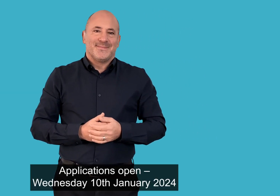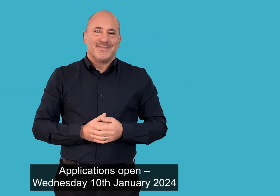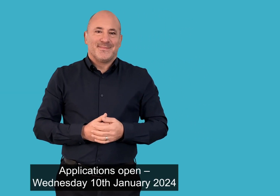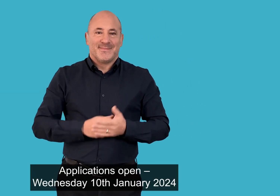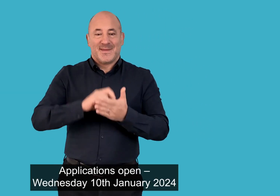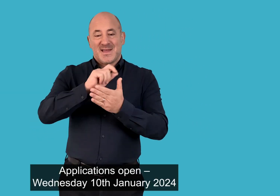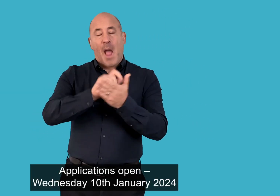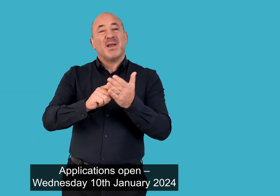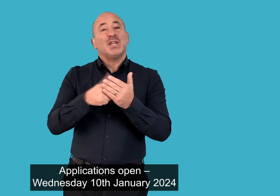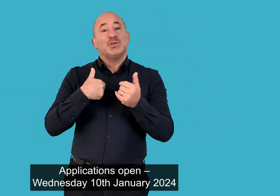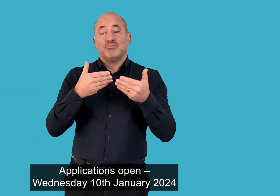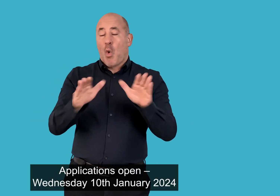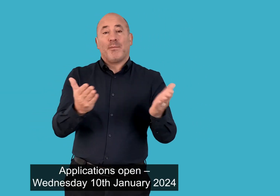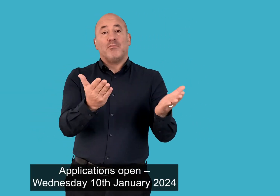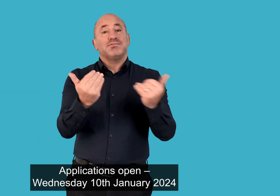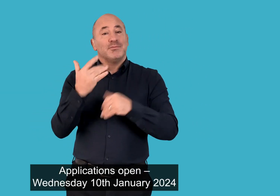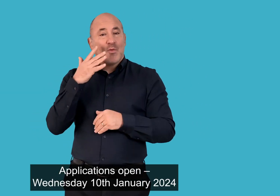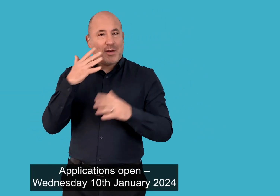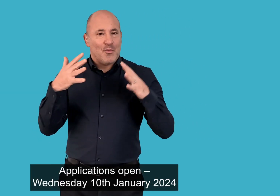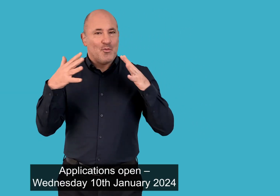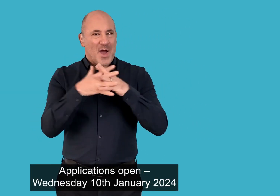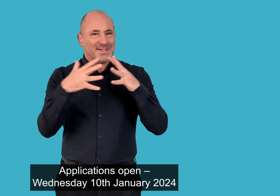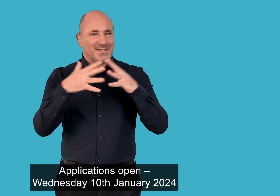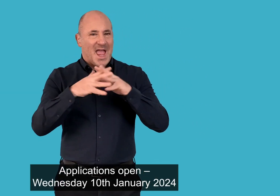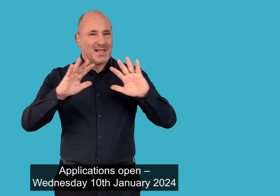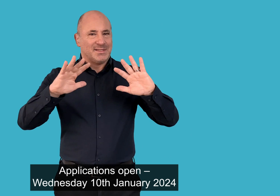Applications open Wednesday the 10th of January 2024.